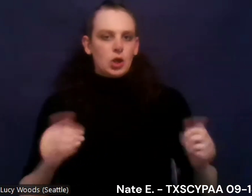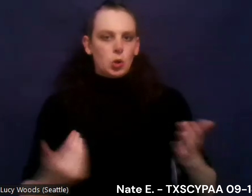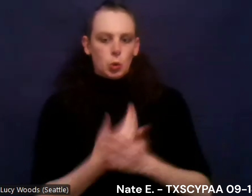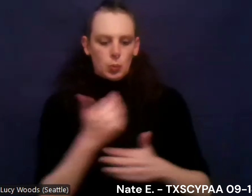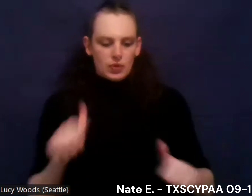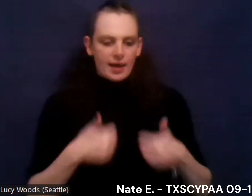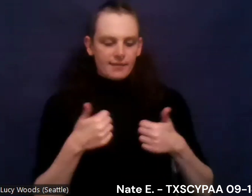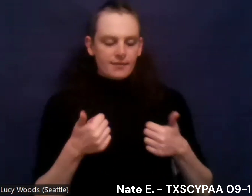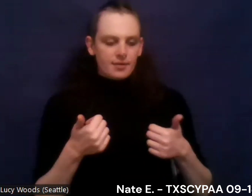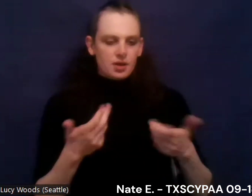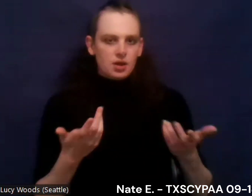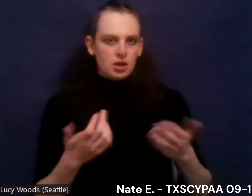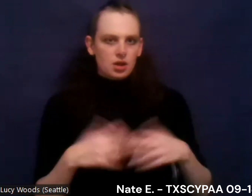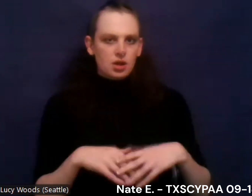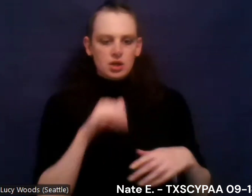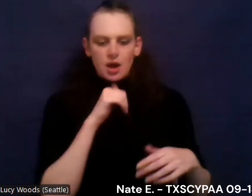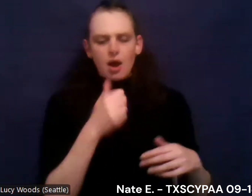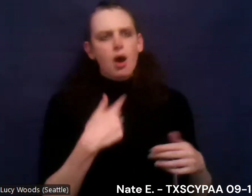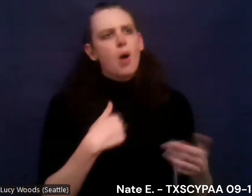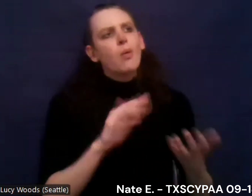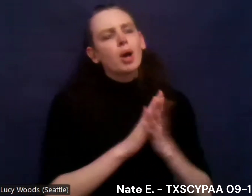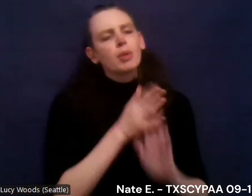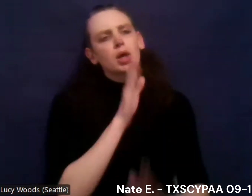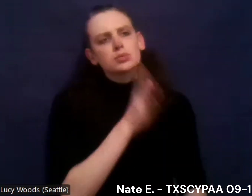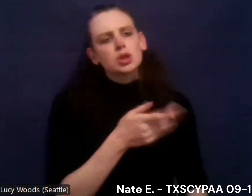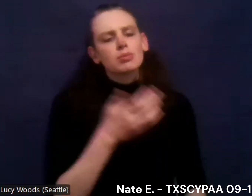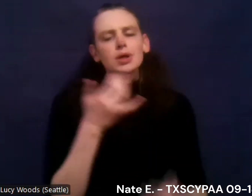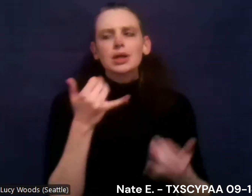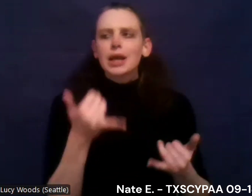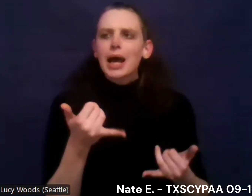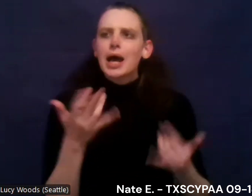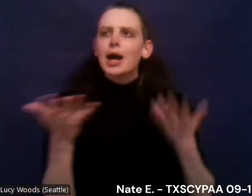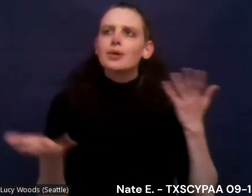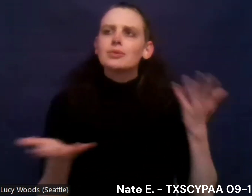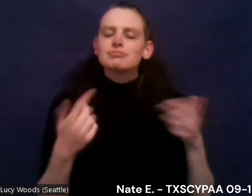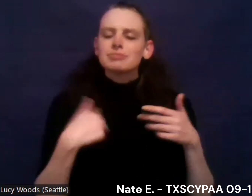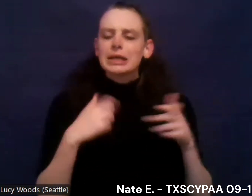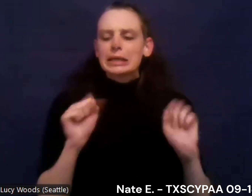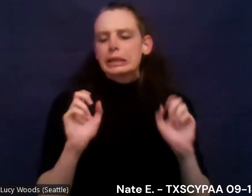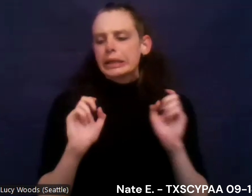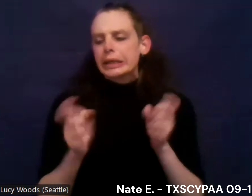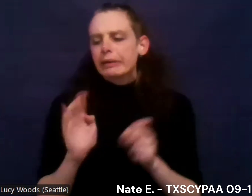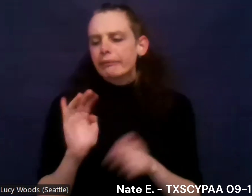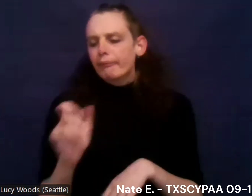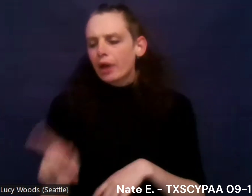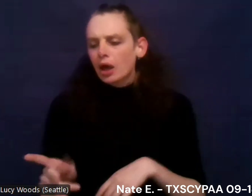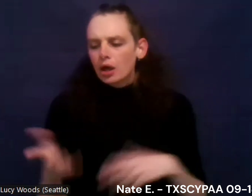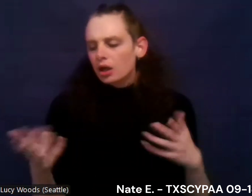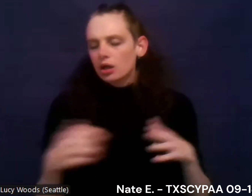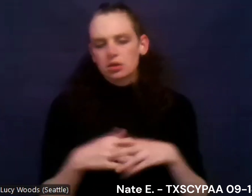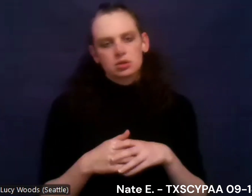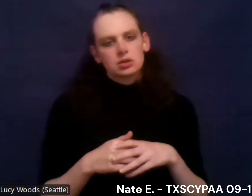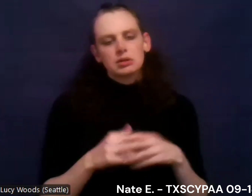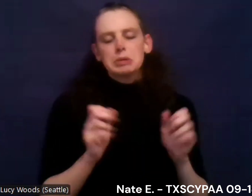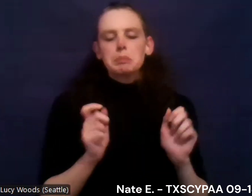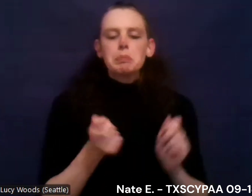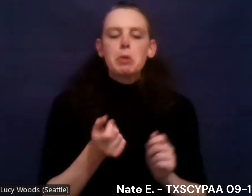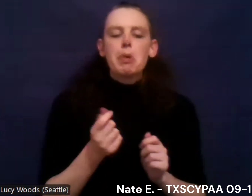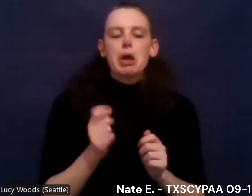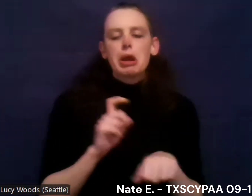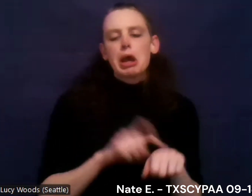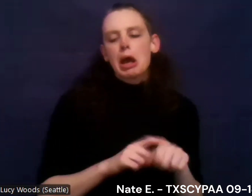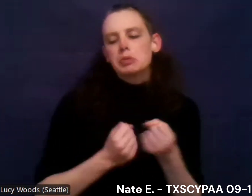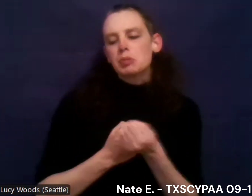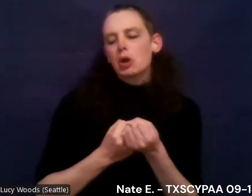like, oh, I guess I could put a little bit of time into, giving people the program back. I guess I could put a little bit of time into